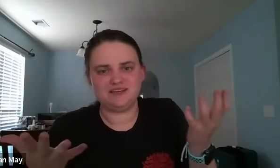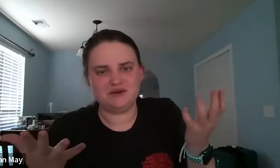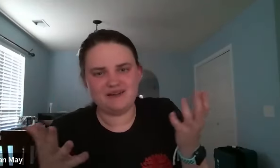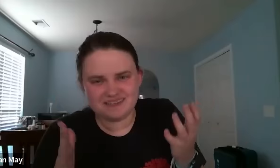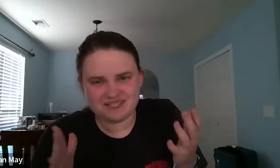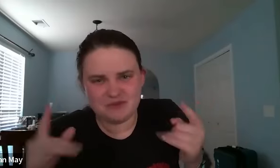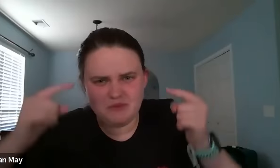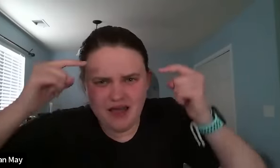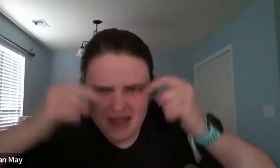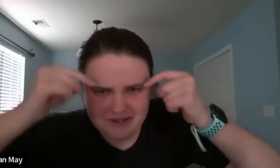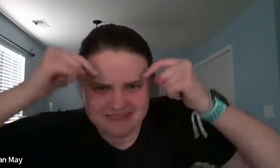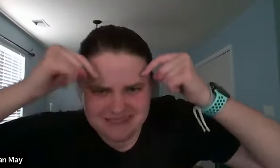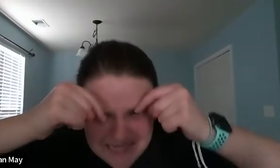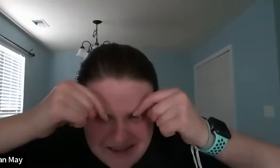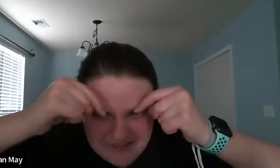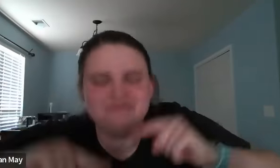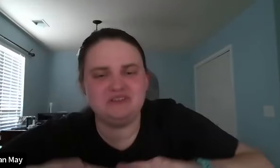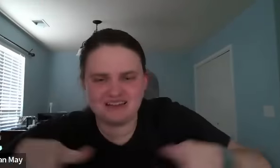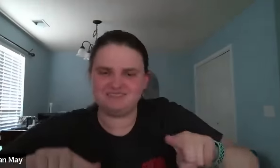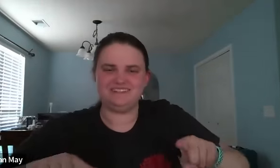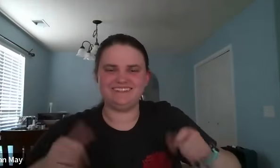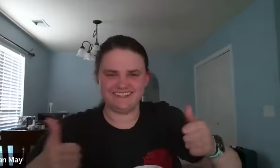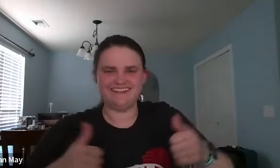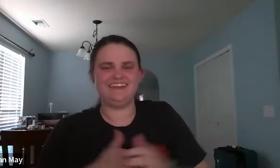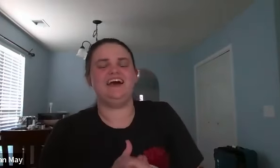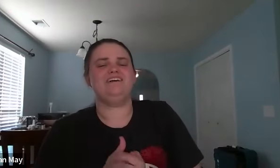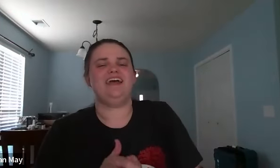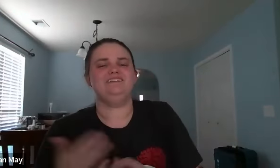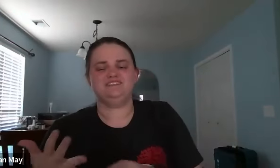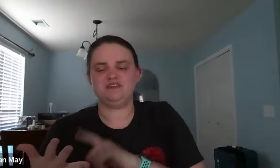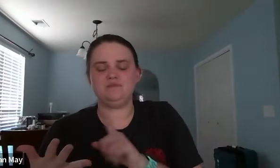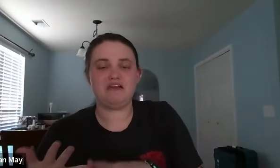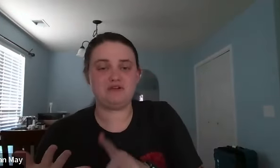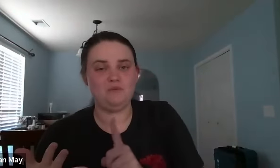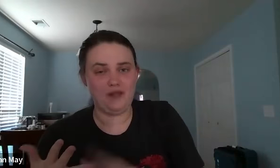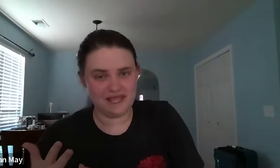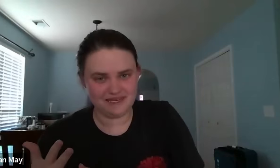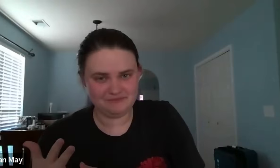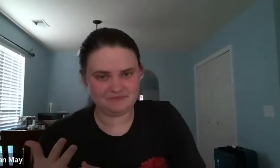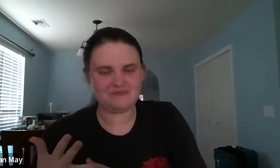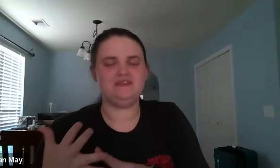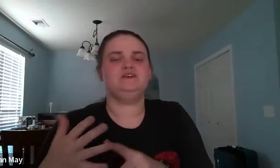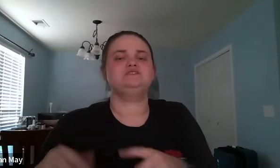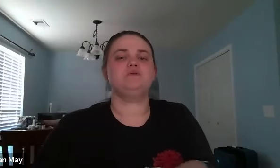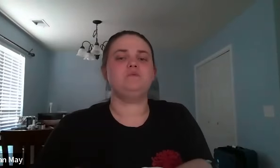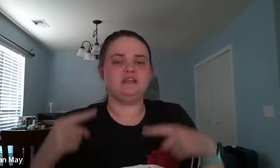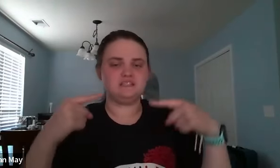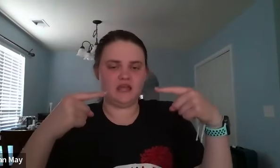I always have to tell people eyebrows down, but you guys are doing good. Okay. So then we have our when. So when is going to have our